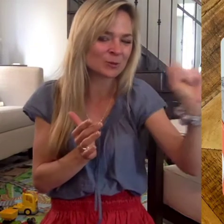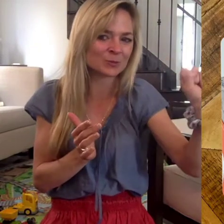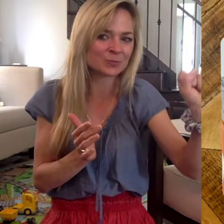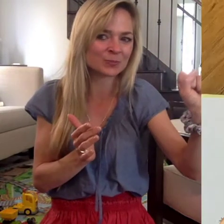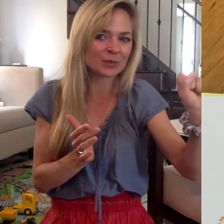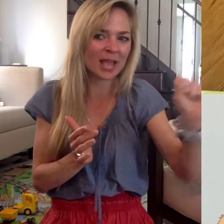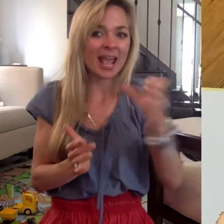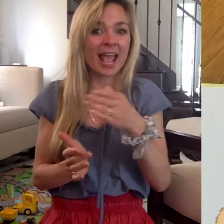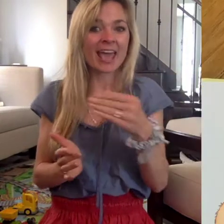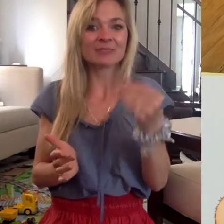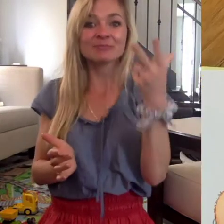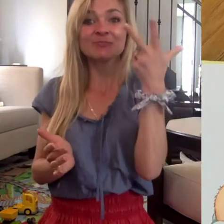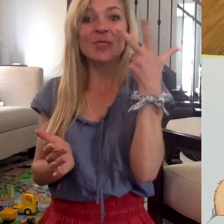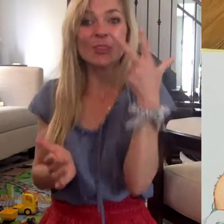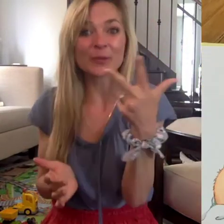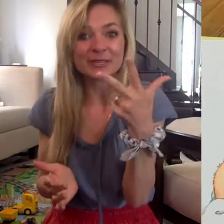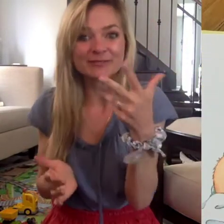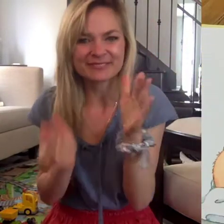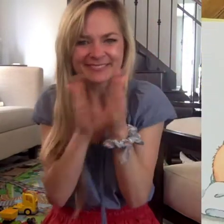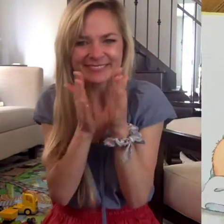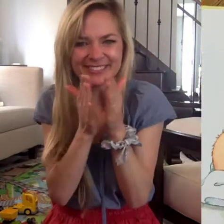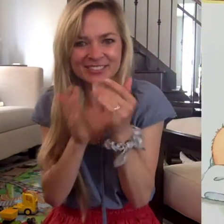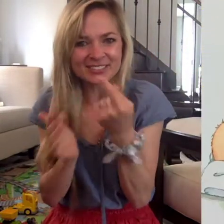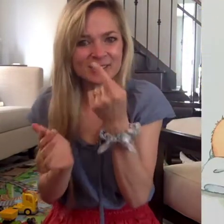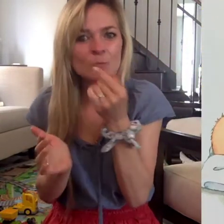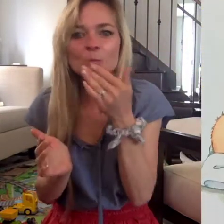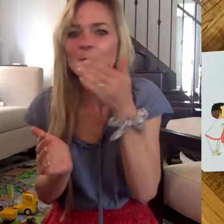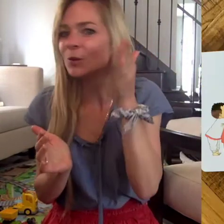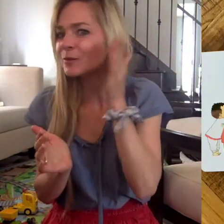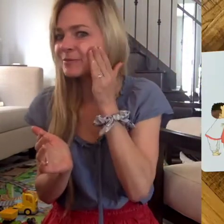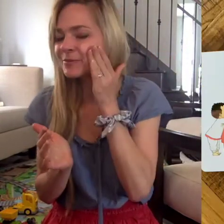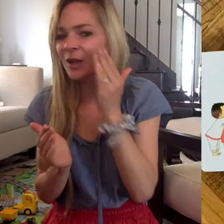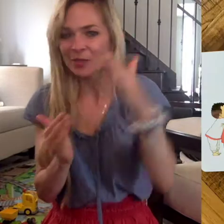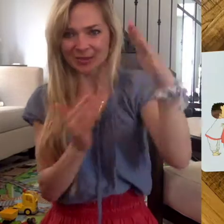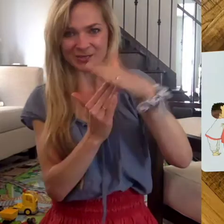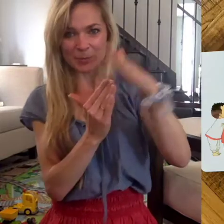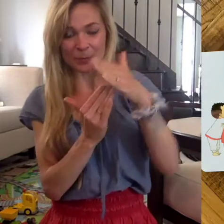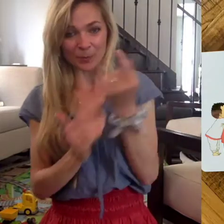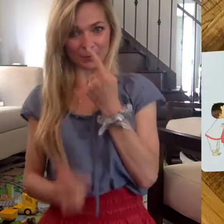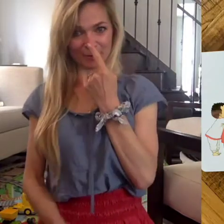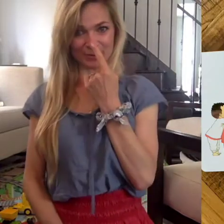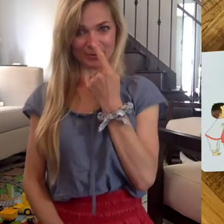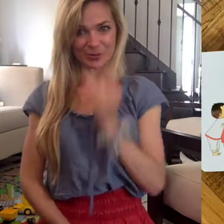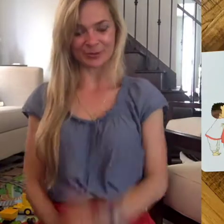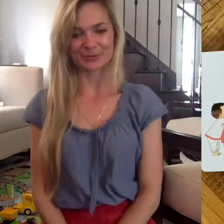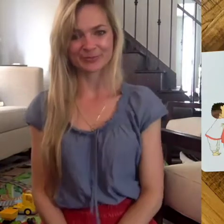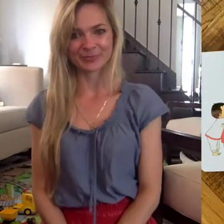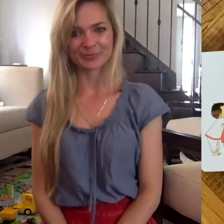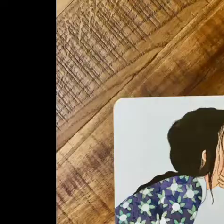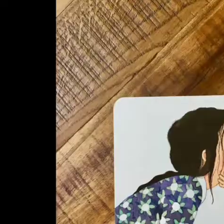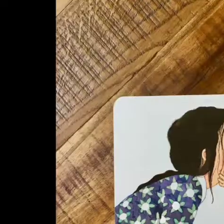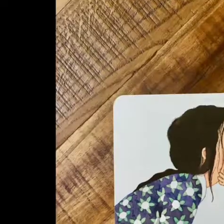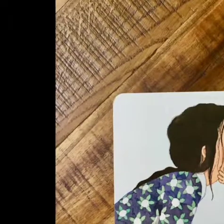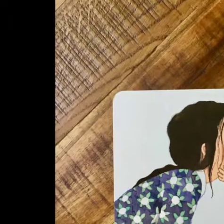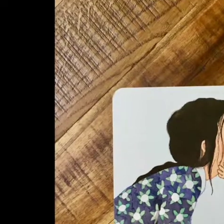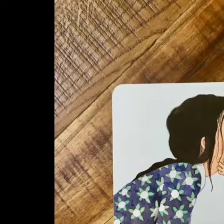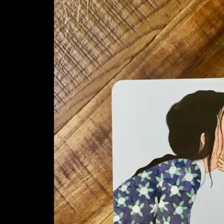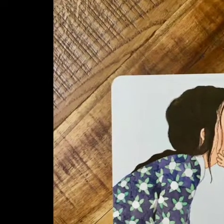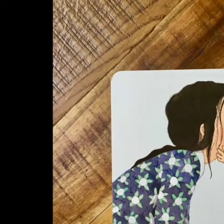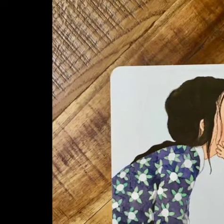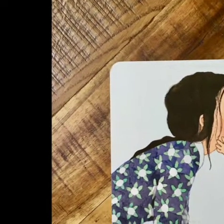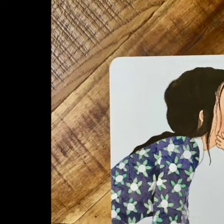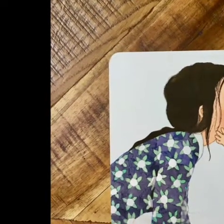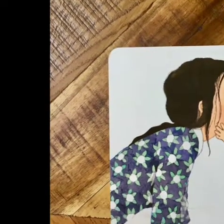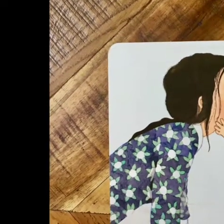10 little fingers and 10 little toes and 3 little kisses on the tip